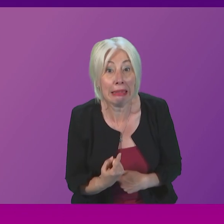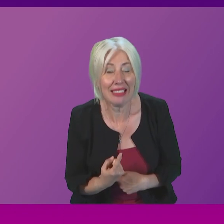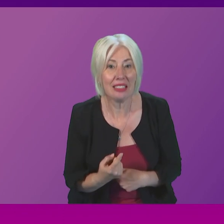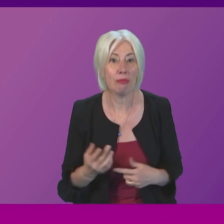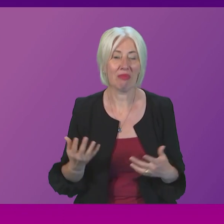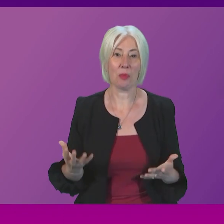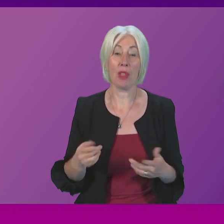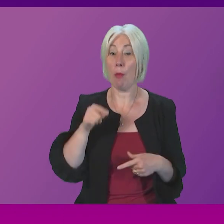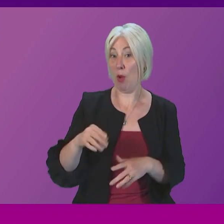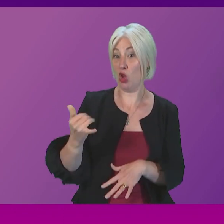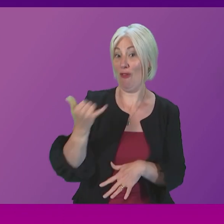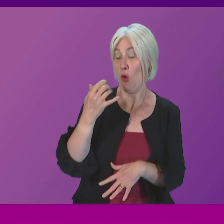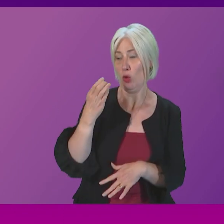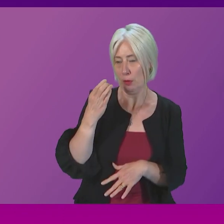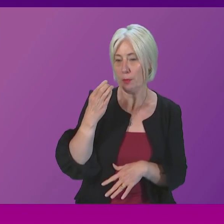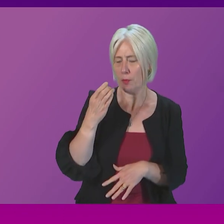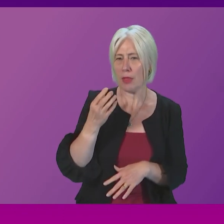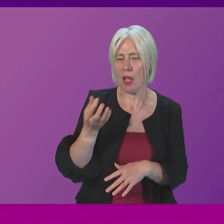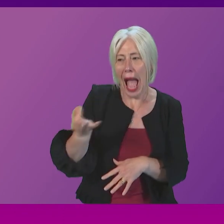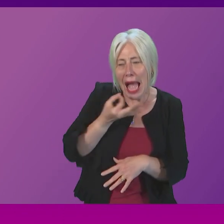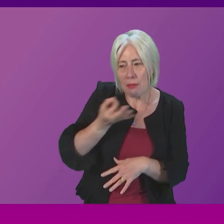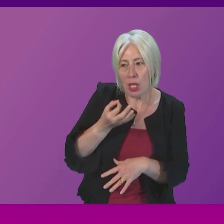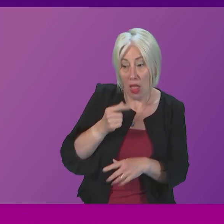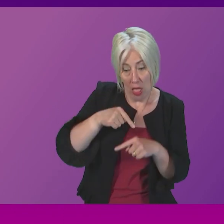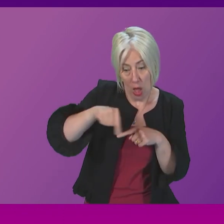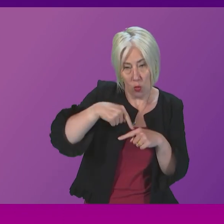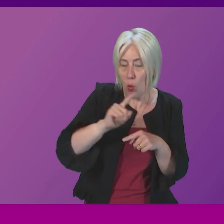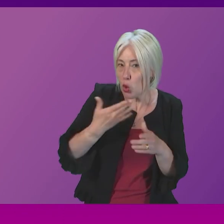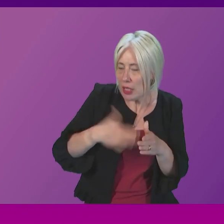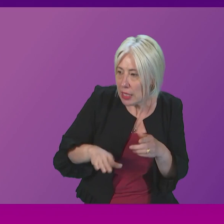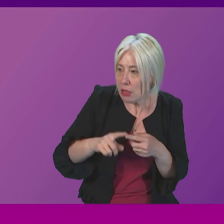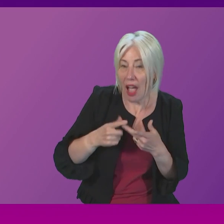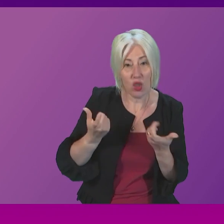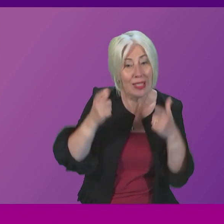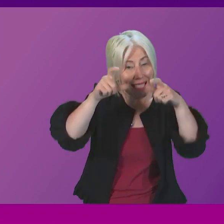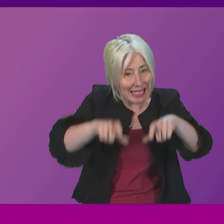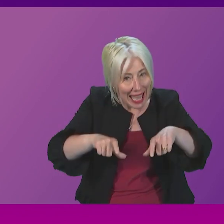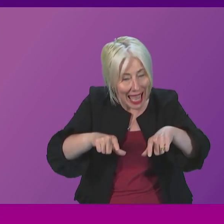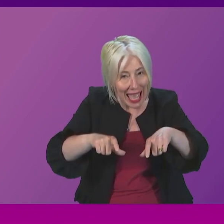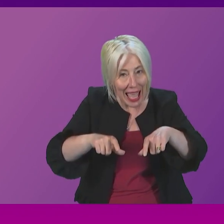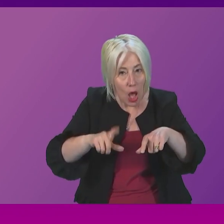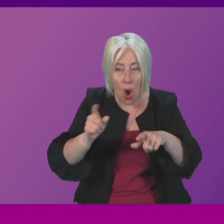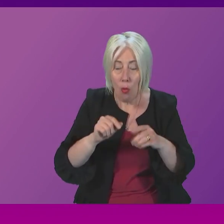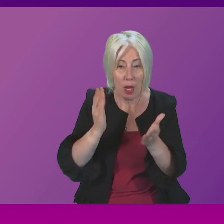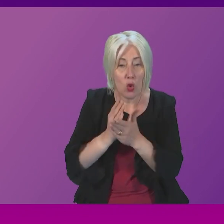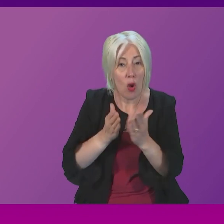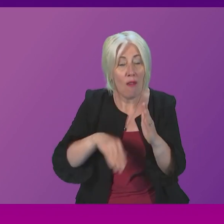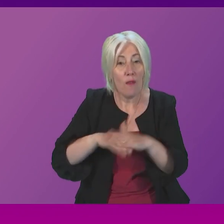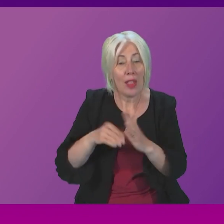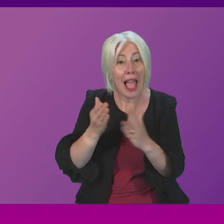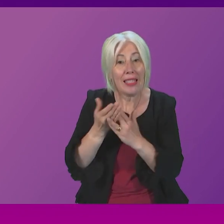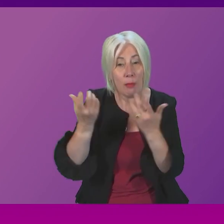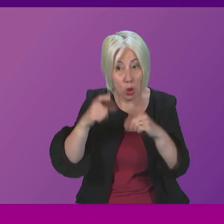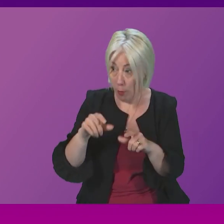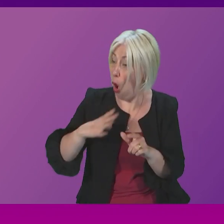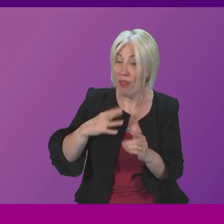actually, on that call, I was asked, what am I going to need in the next week? I'm going to be staying over. Accommodation that was fully accessible had been booked for me. They'd